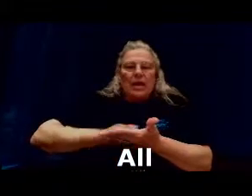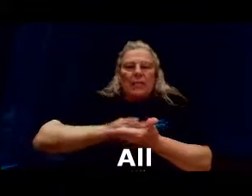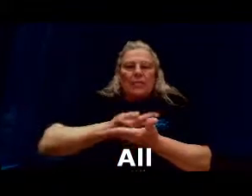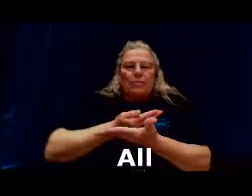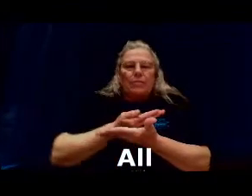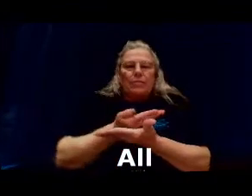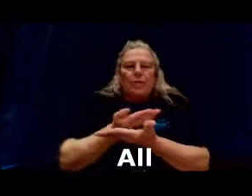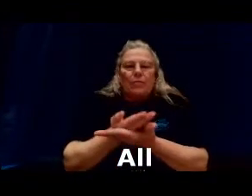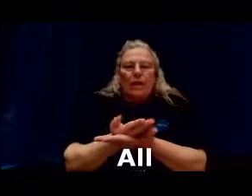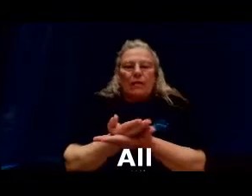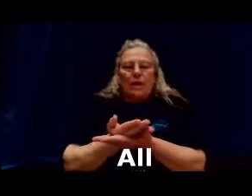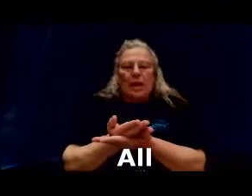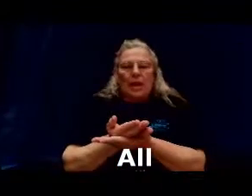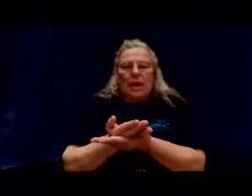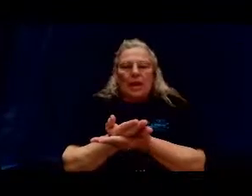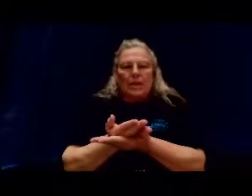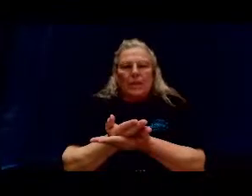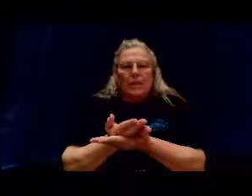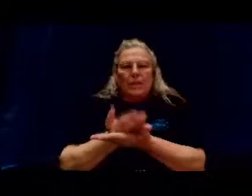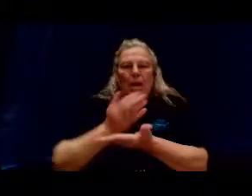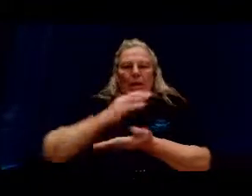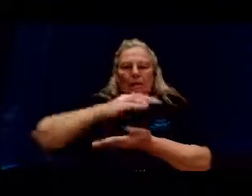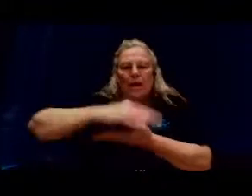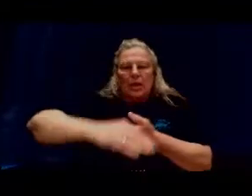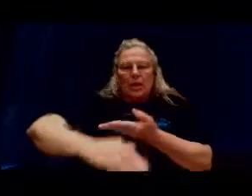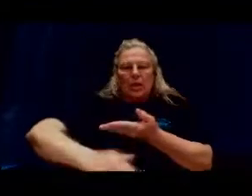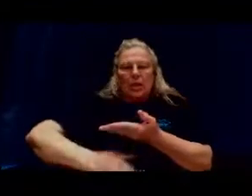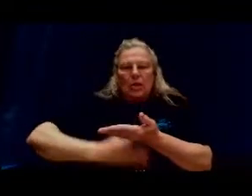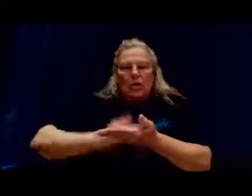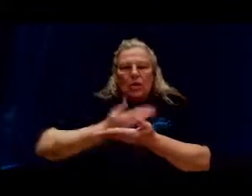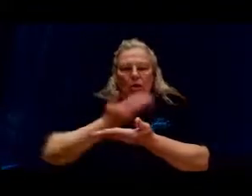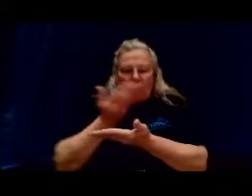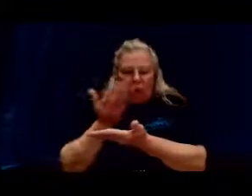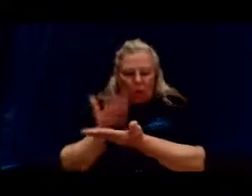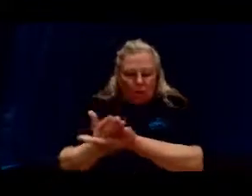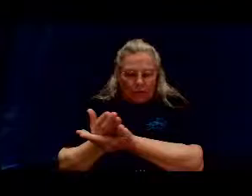up around it and lay it into the palm of your hand. All.